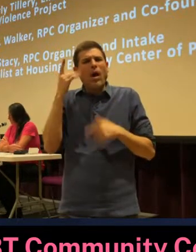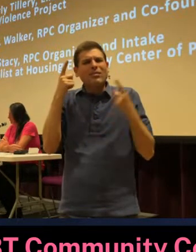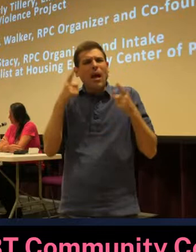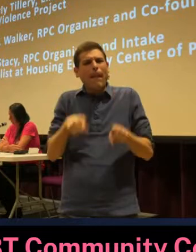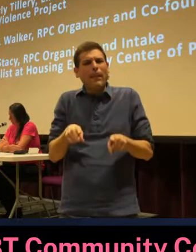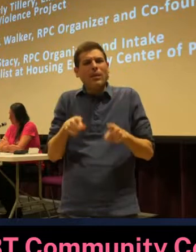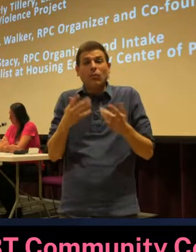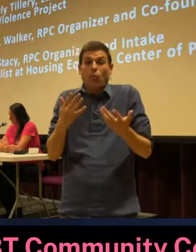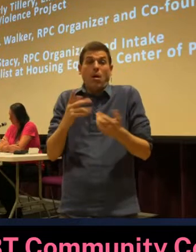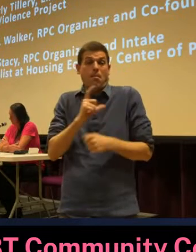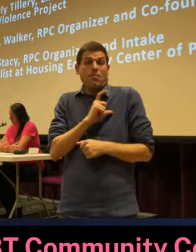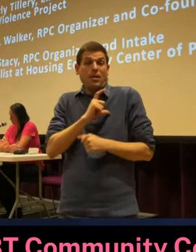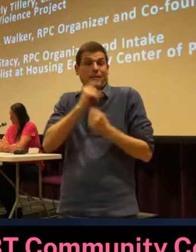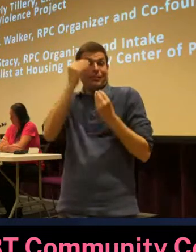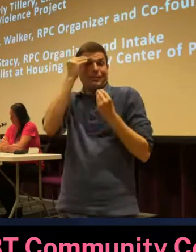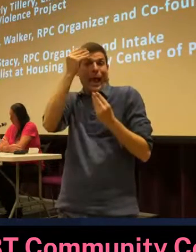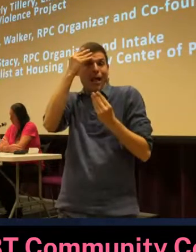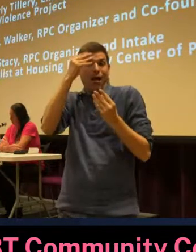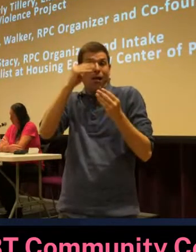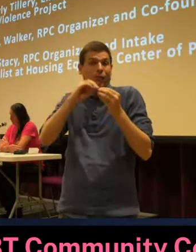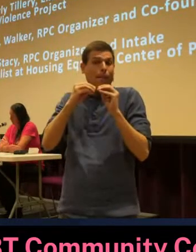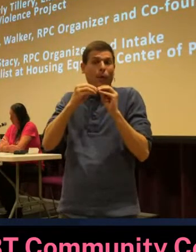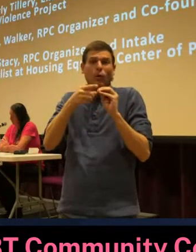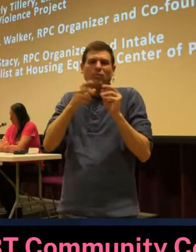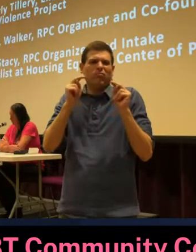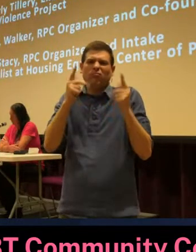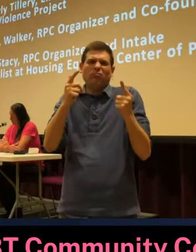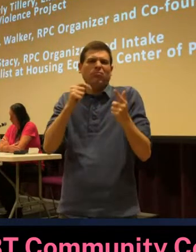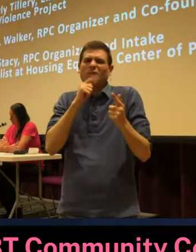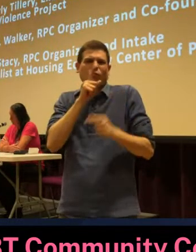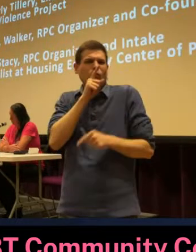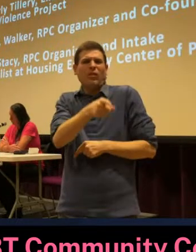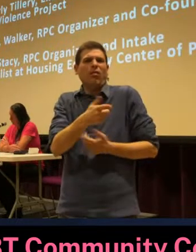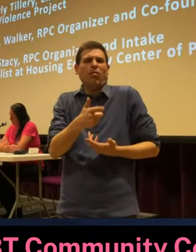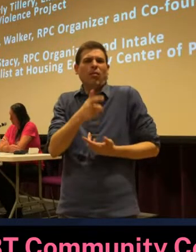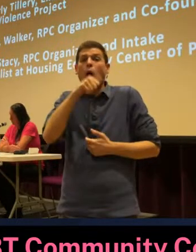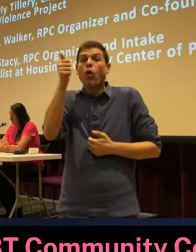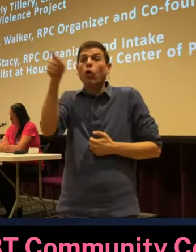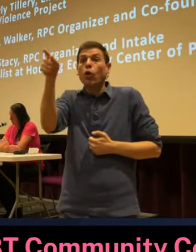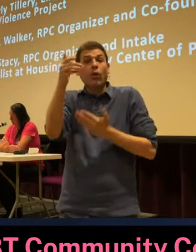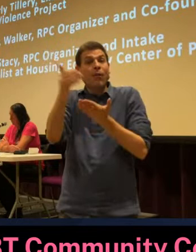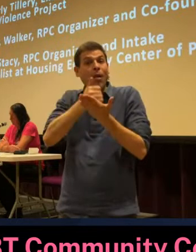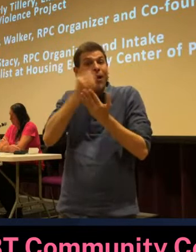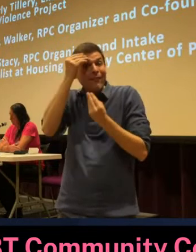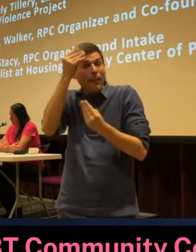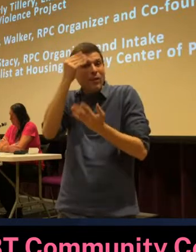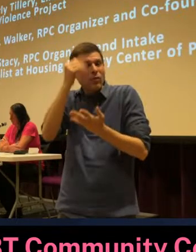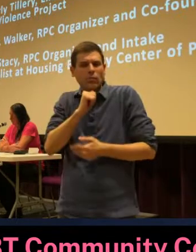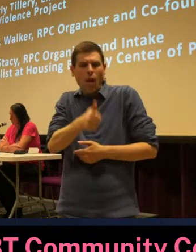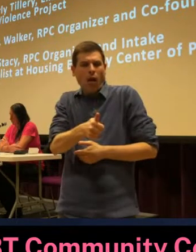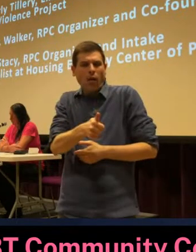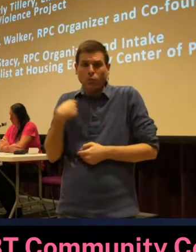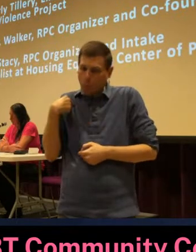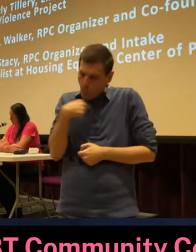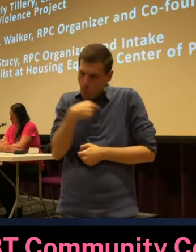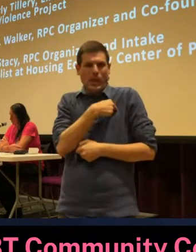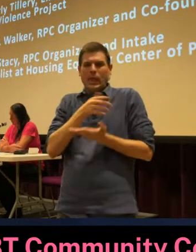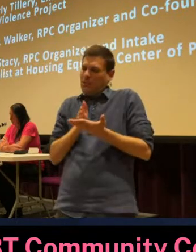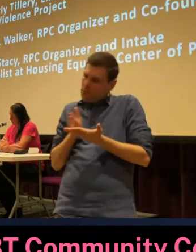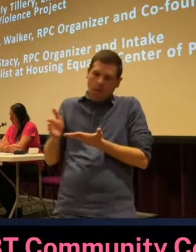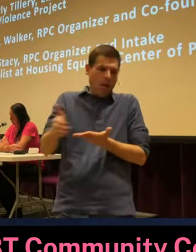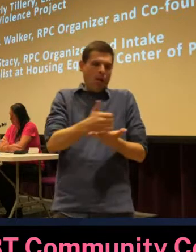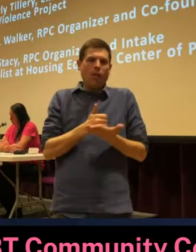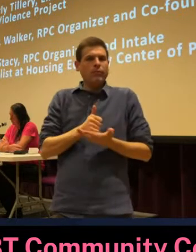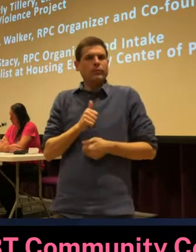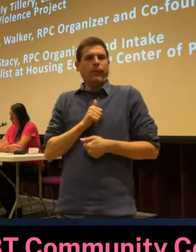department. We can't rely on others to collect the data that we need. So the hotline is one way, not